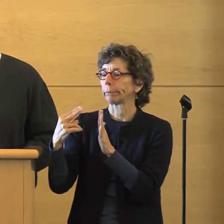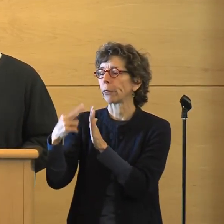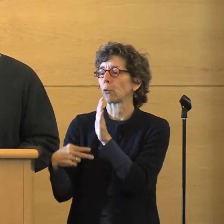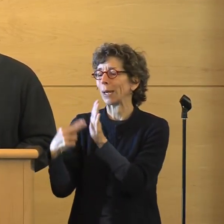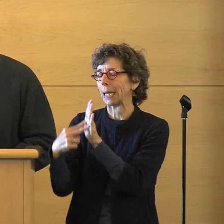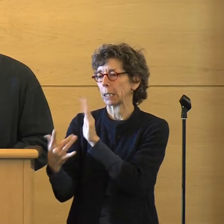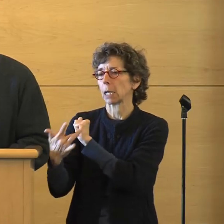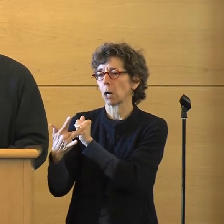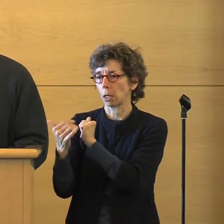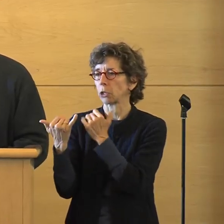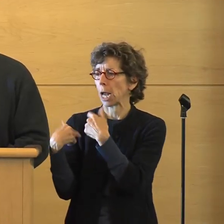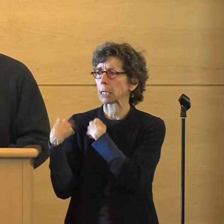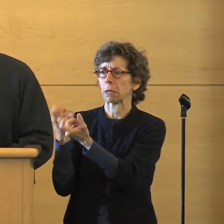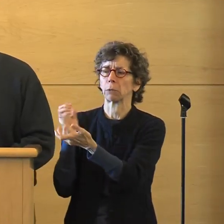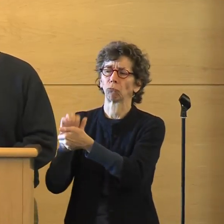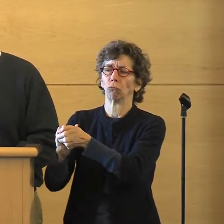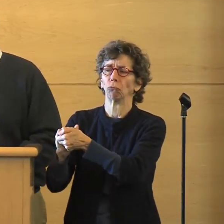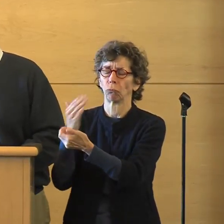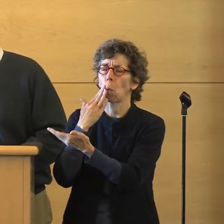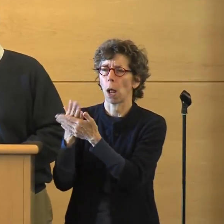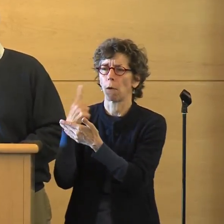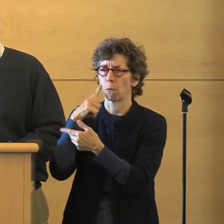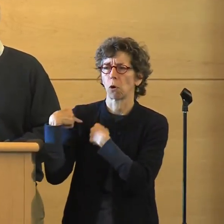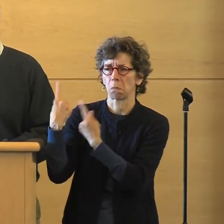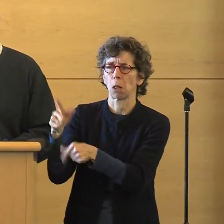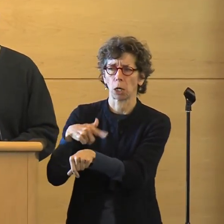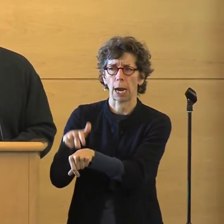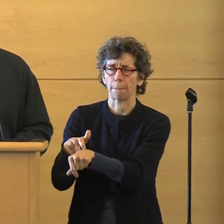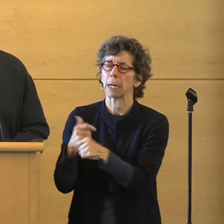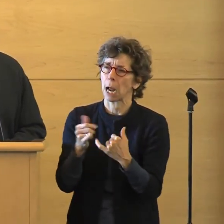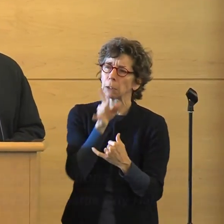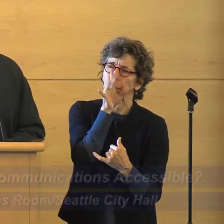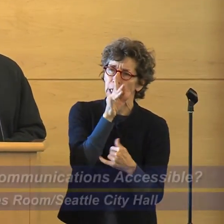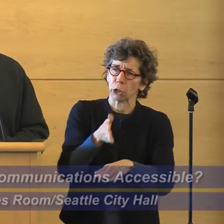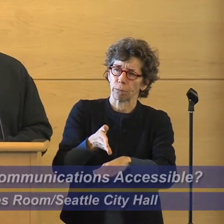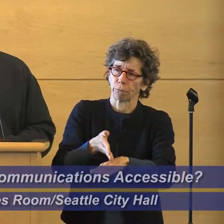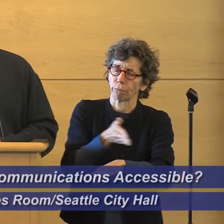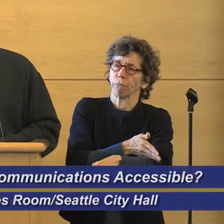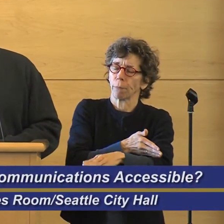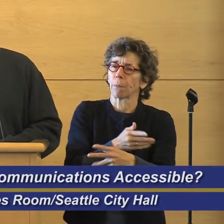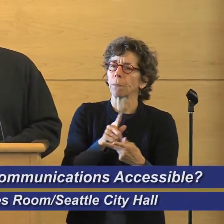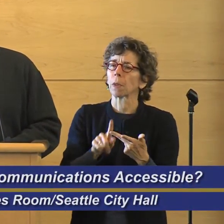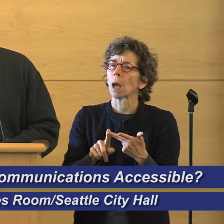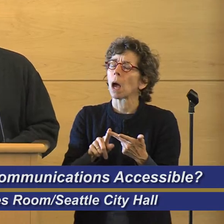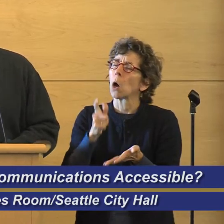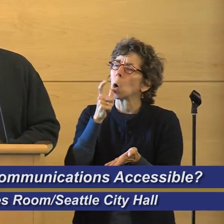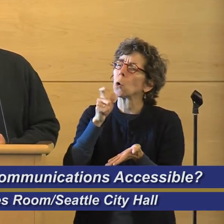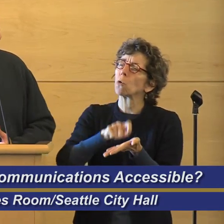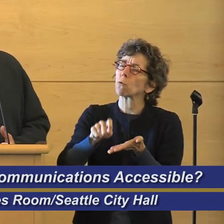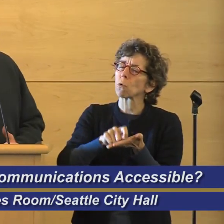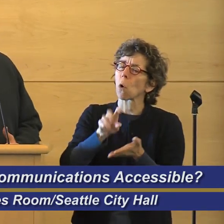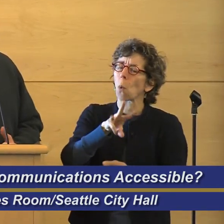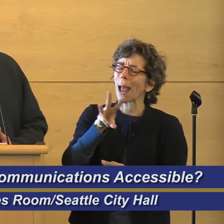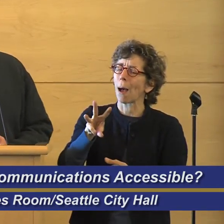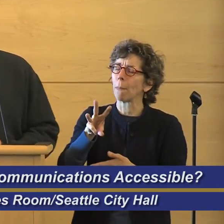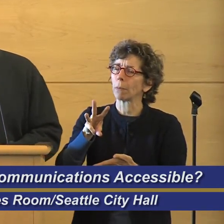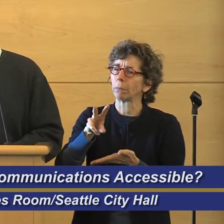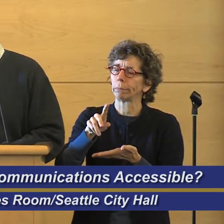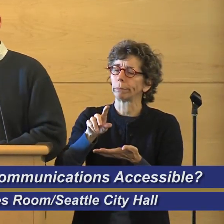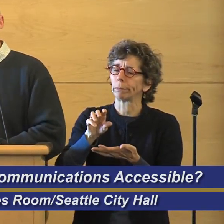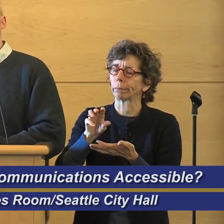So that's where assistive technology hadn't been very good on the speech input side of things, but now they're starting to catch up.